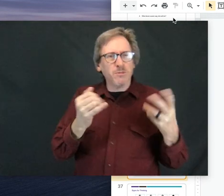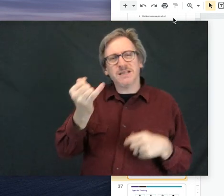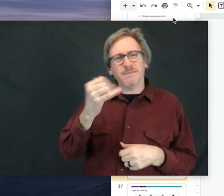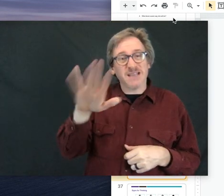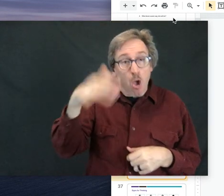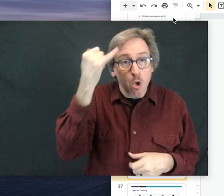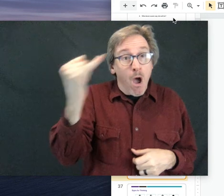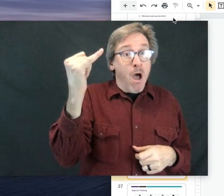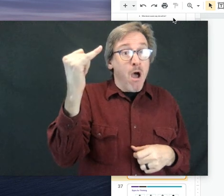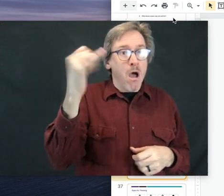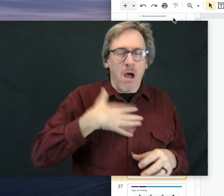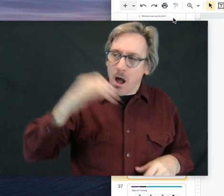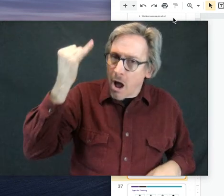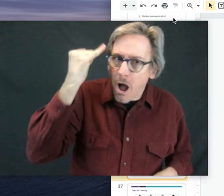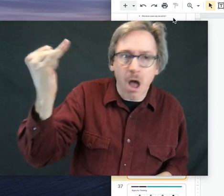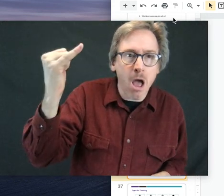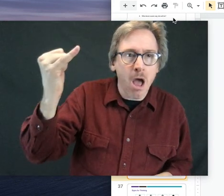but most of the time it's a